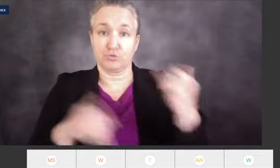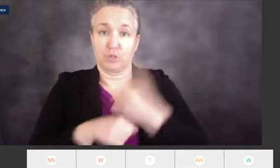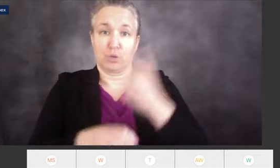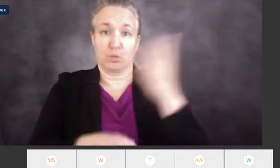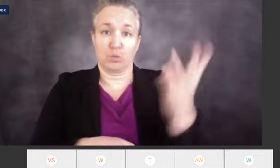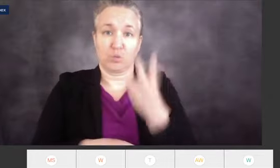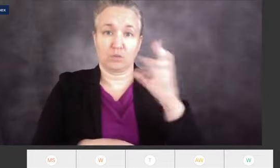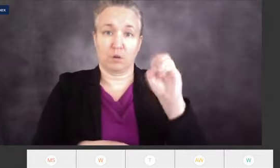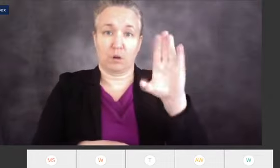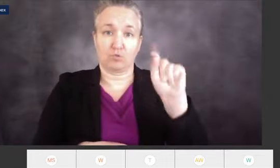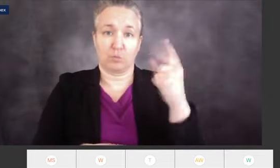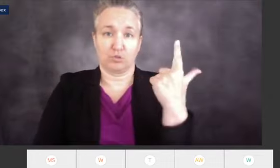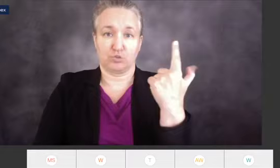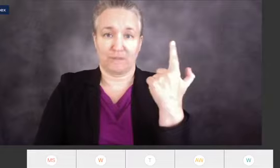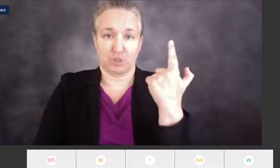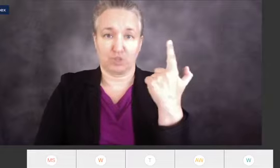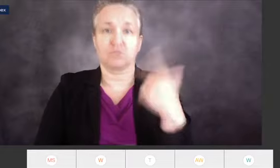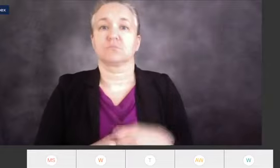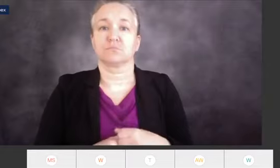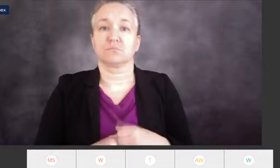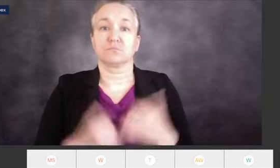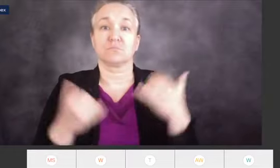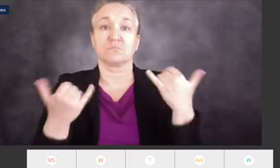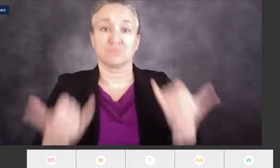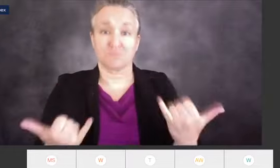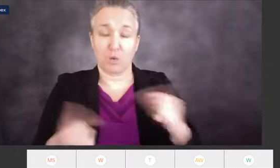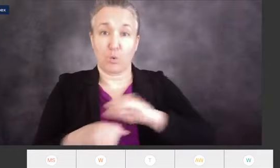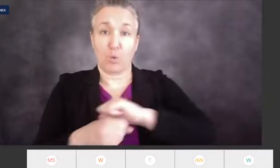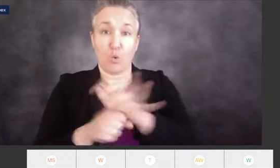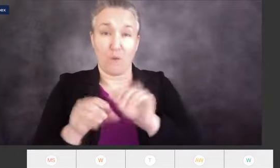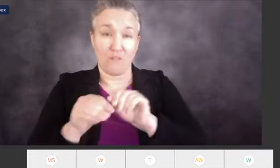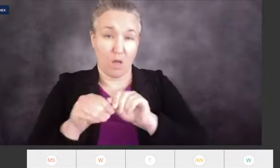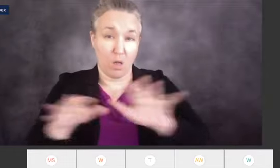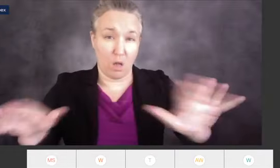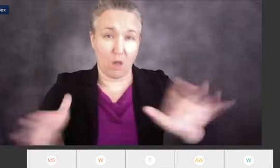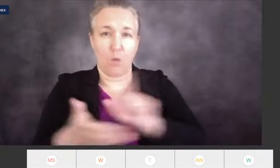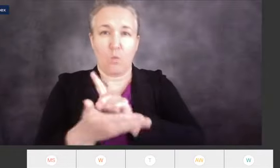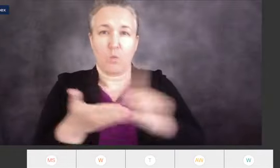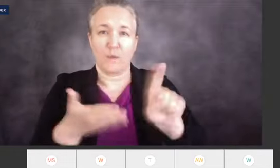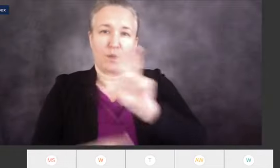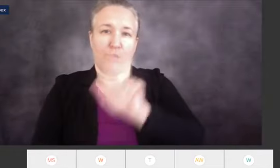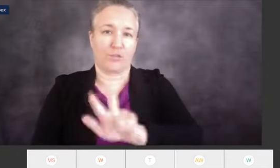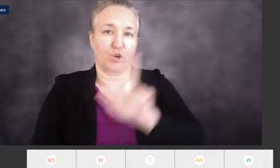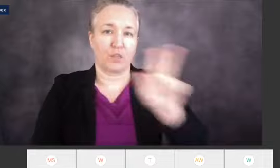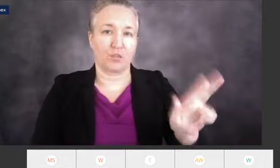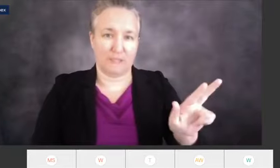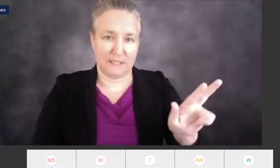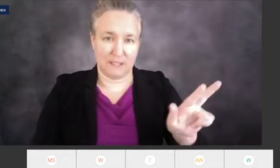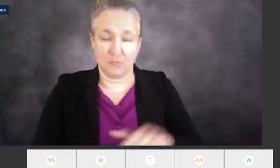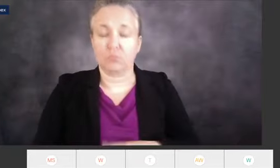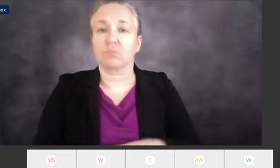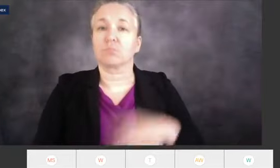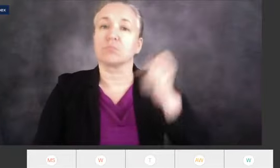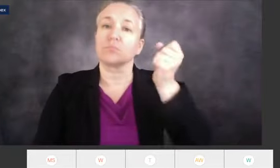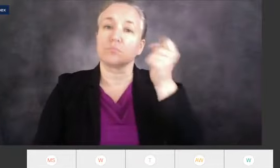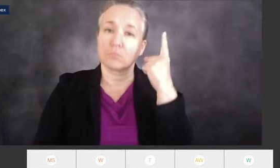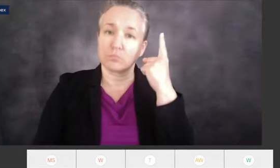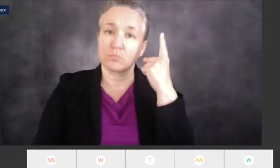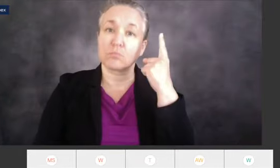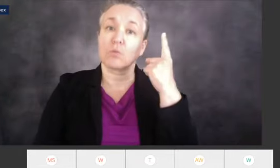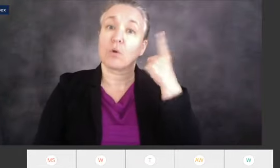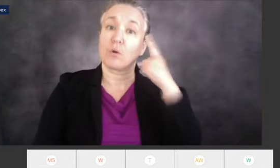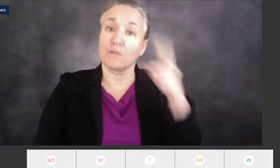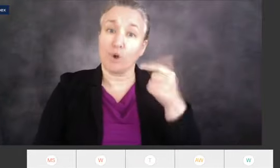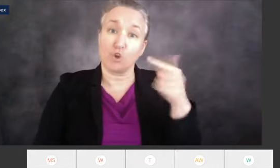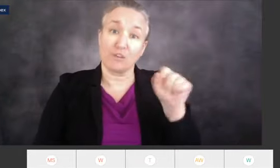October the 21st. We are in week 33 here in Montgomery County of the COVID pandemic and week 17